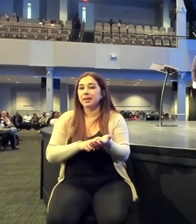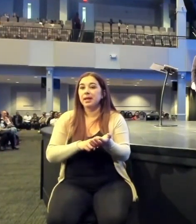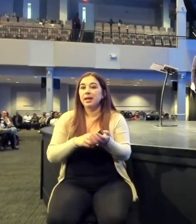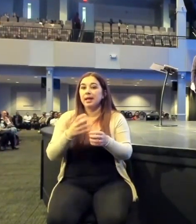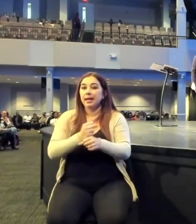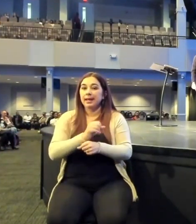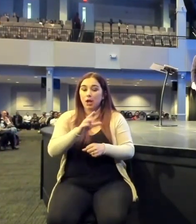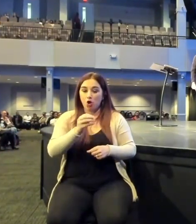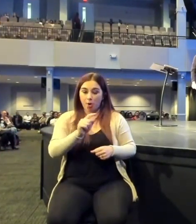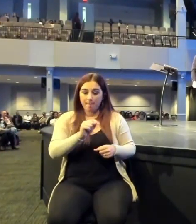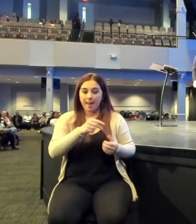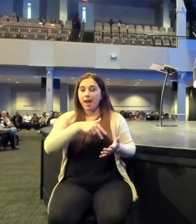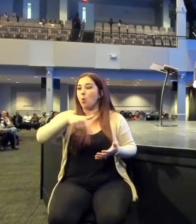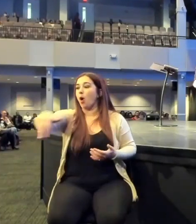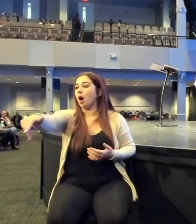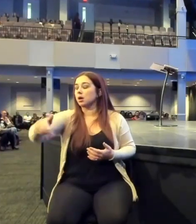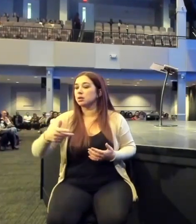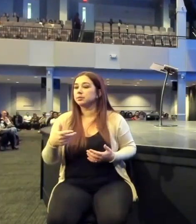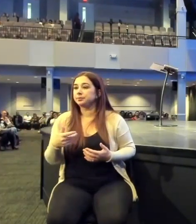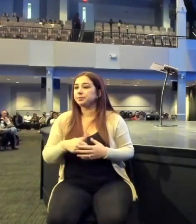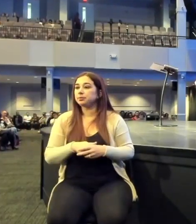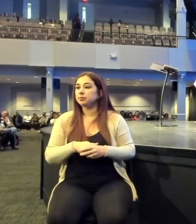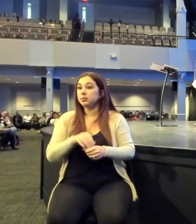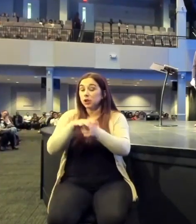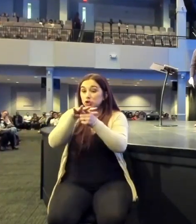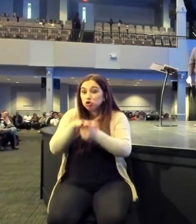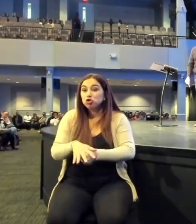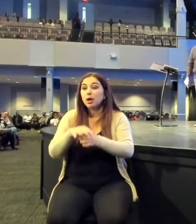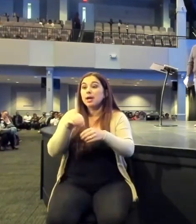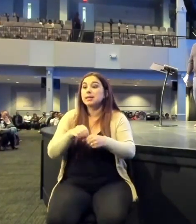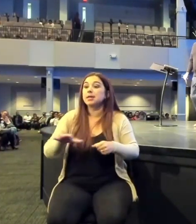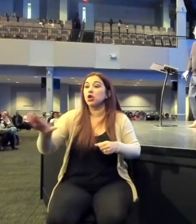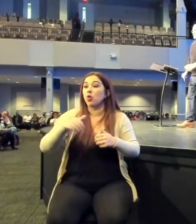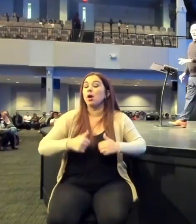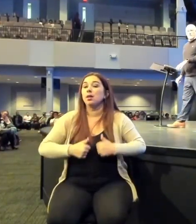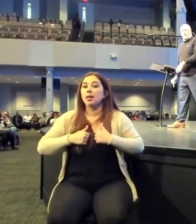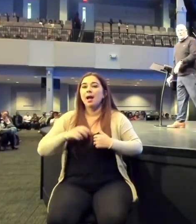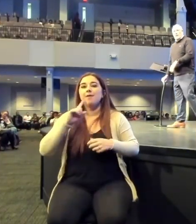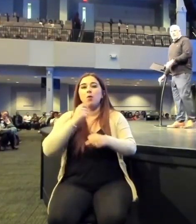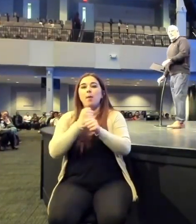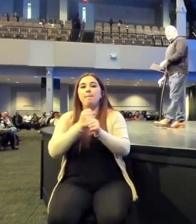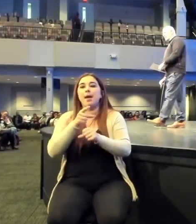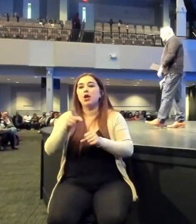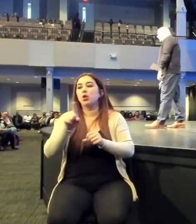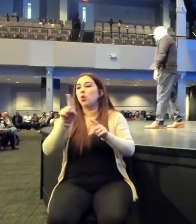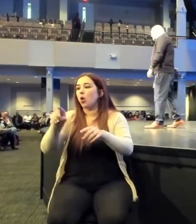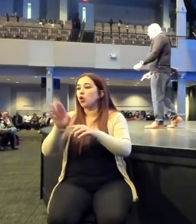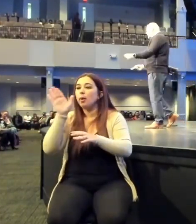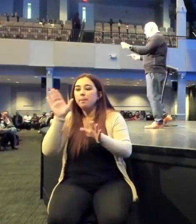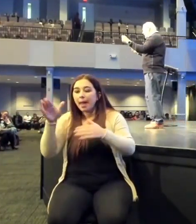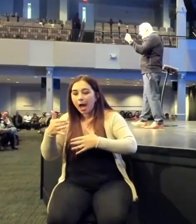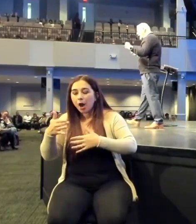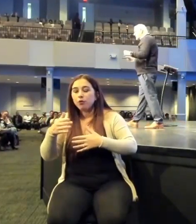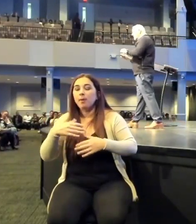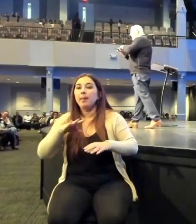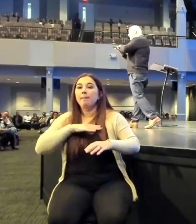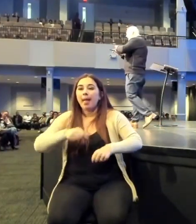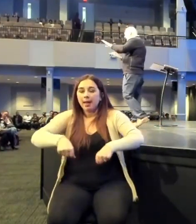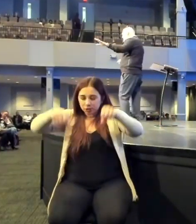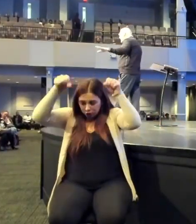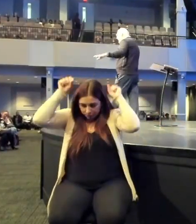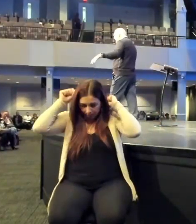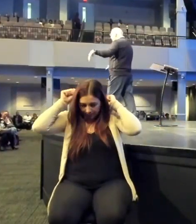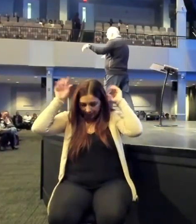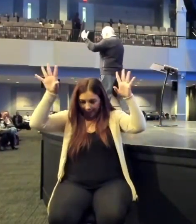Pick up your mat and walk. Let me tell you what stress will do in your life. It will make you go in your bedroom, pull the sheet over your head, turn